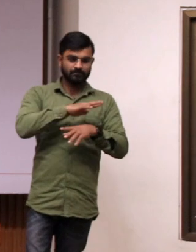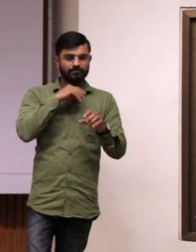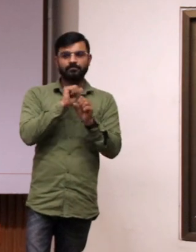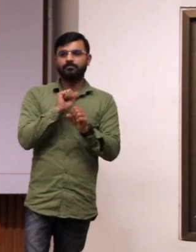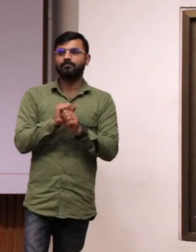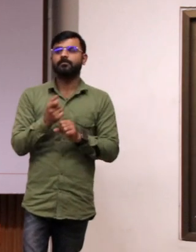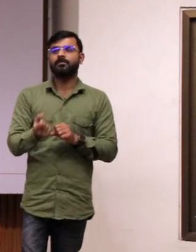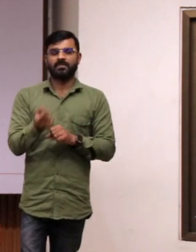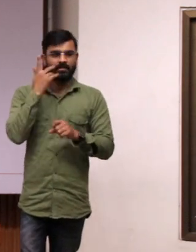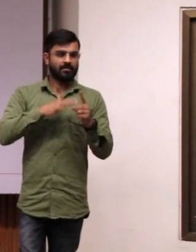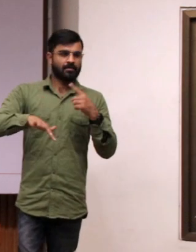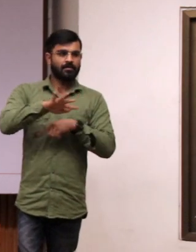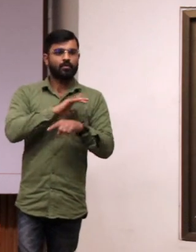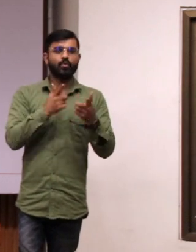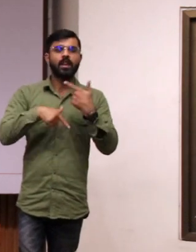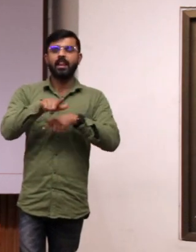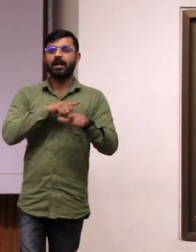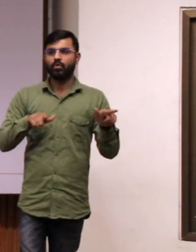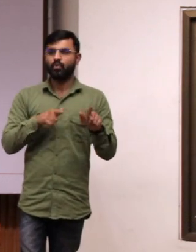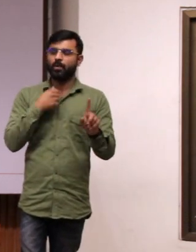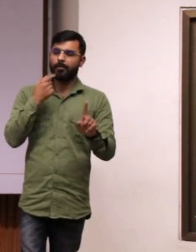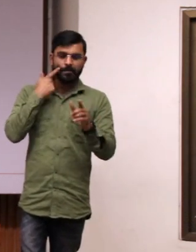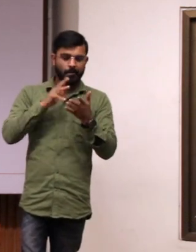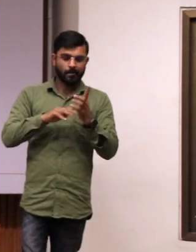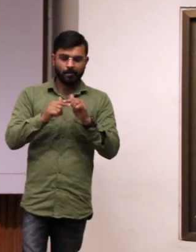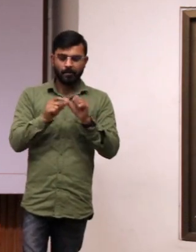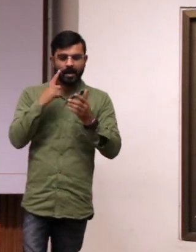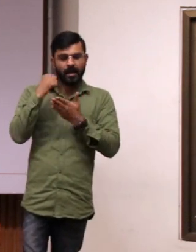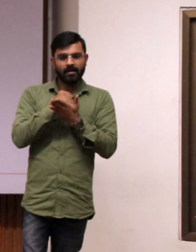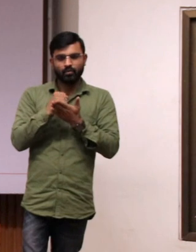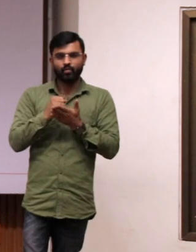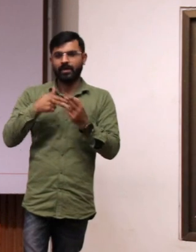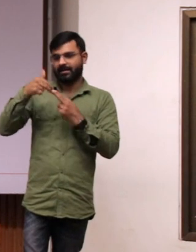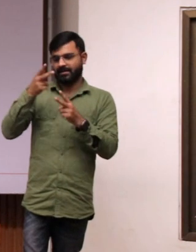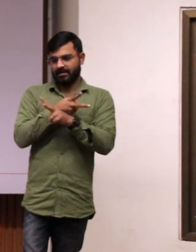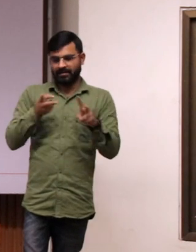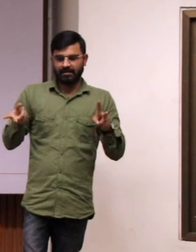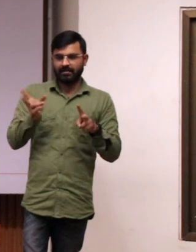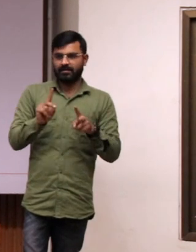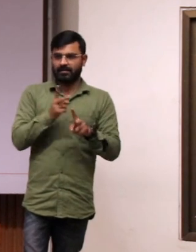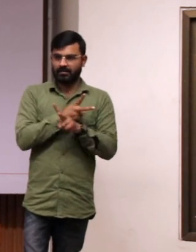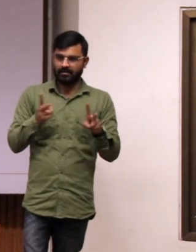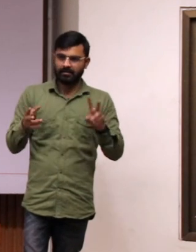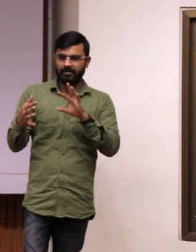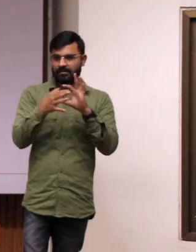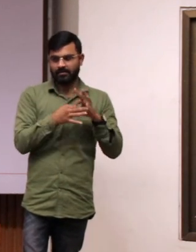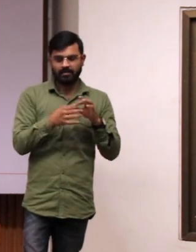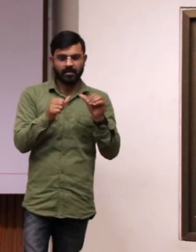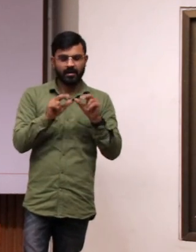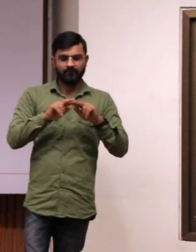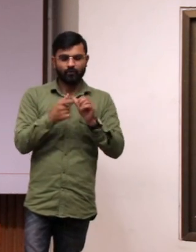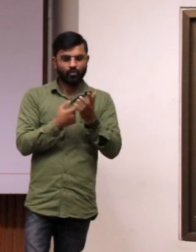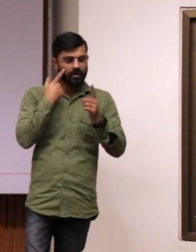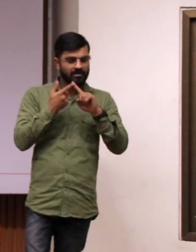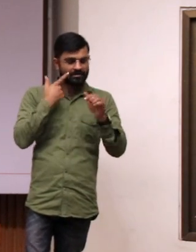our understanding of environment through our languages impact these practices of restoration or afforestation, deforestation?